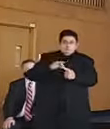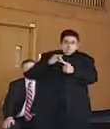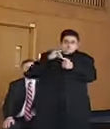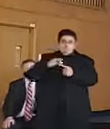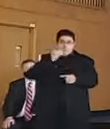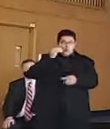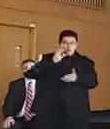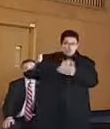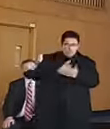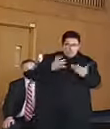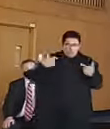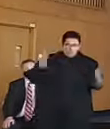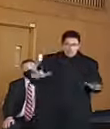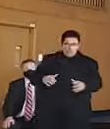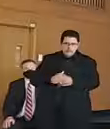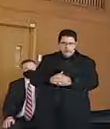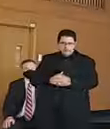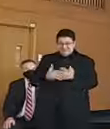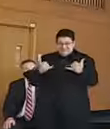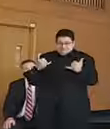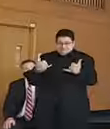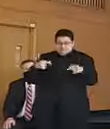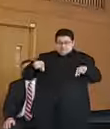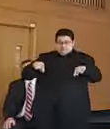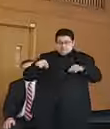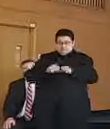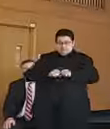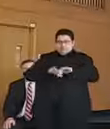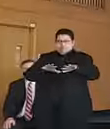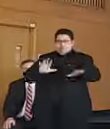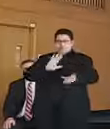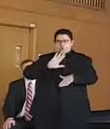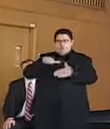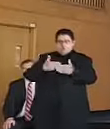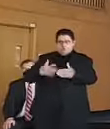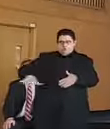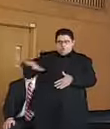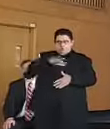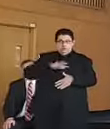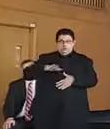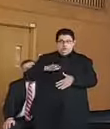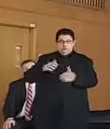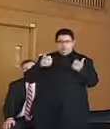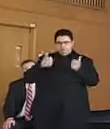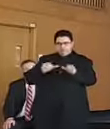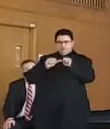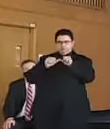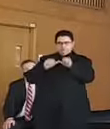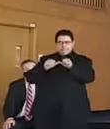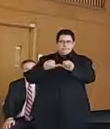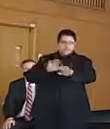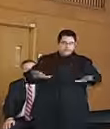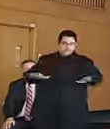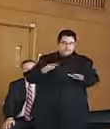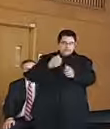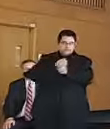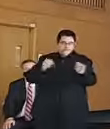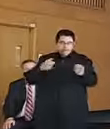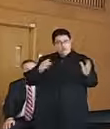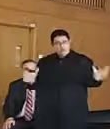a more vital part for all of our region as we keep our community and students safe. So I encourage